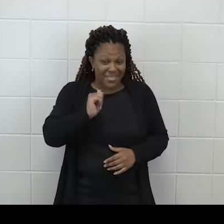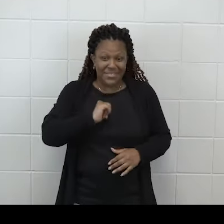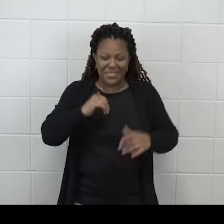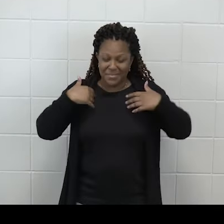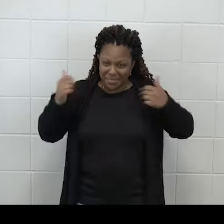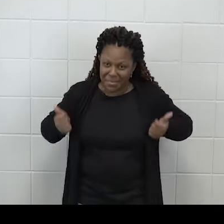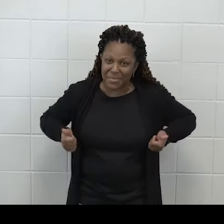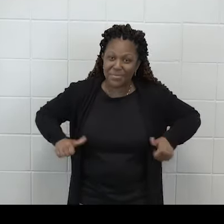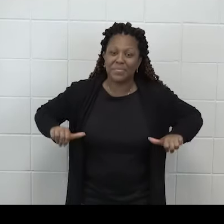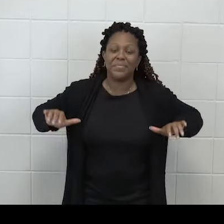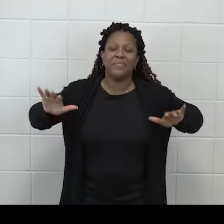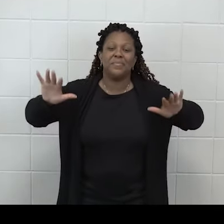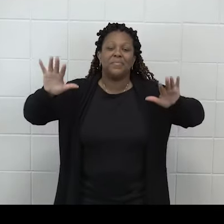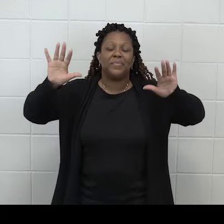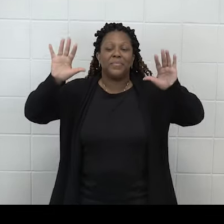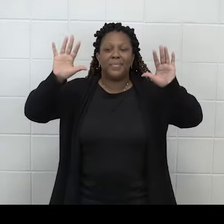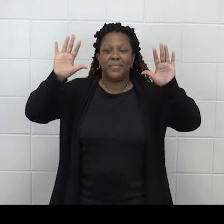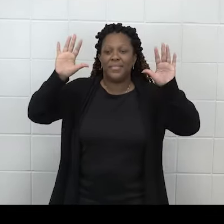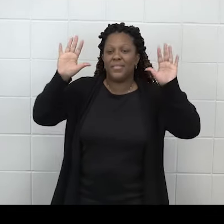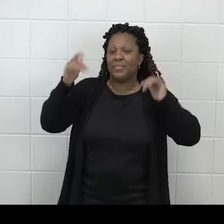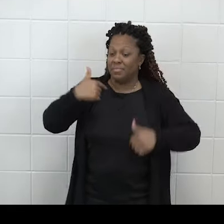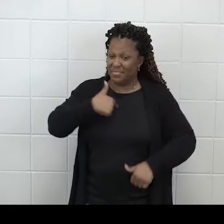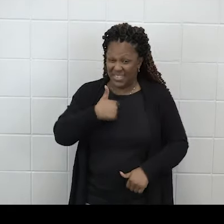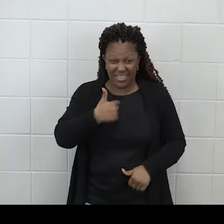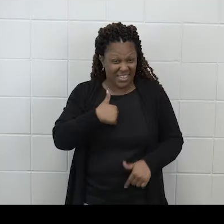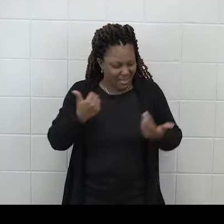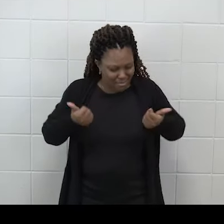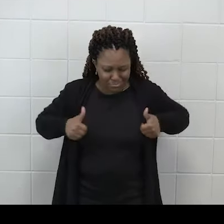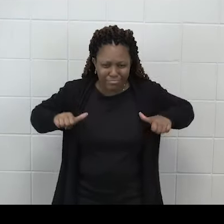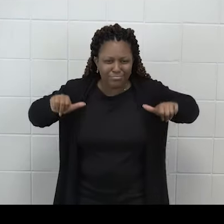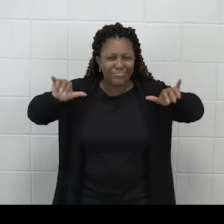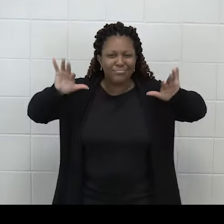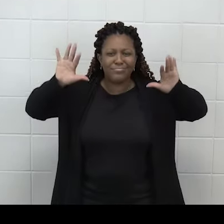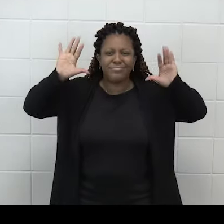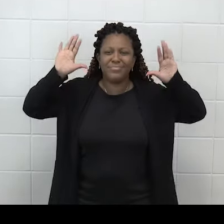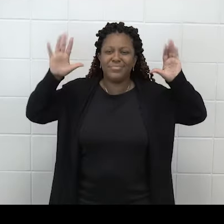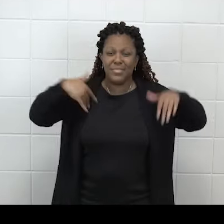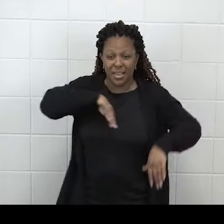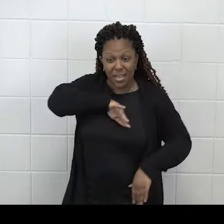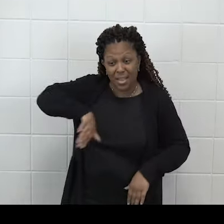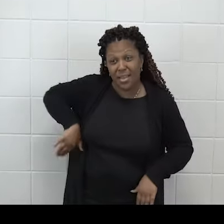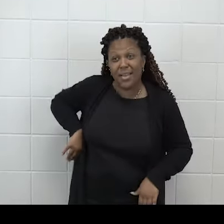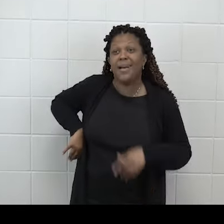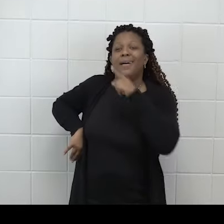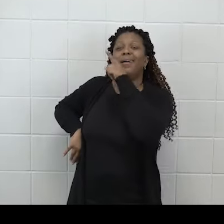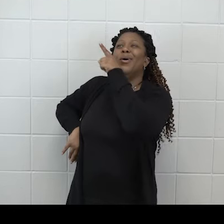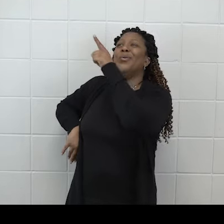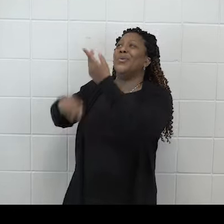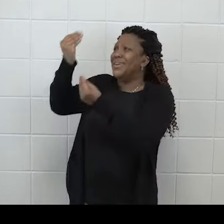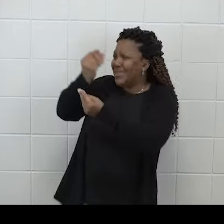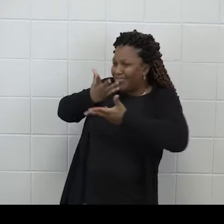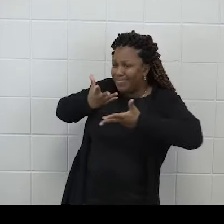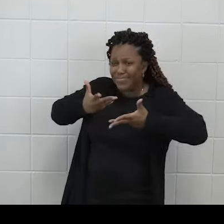Yes, we do, God. Give myself away. So you can use me,